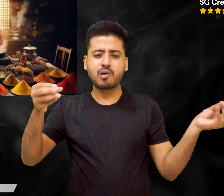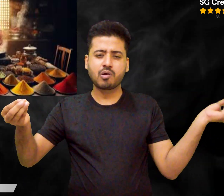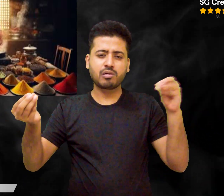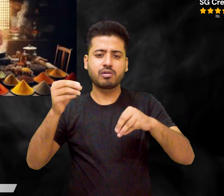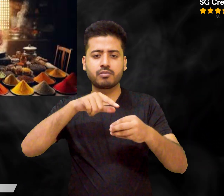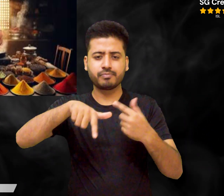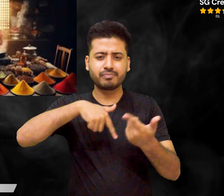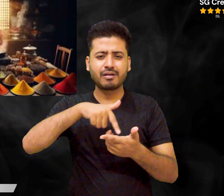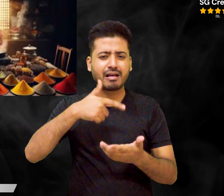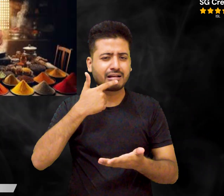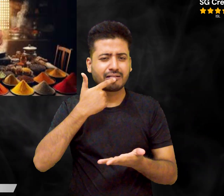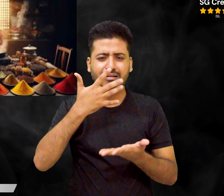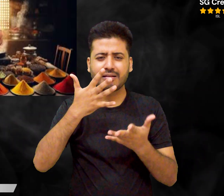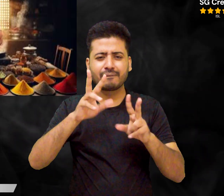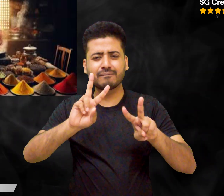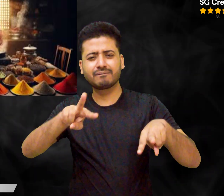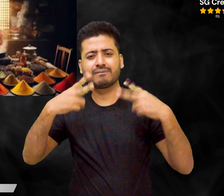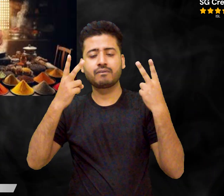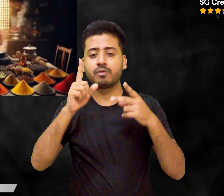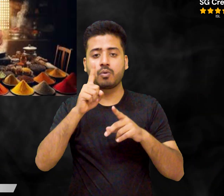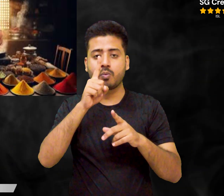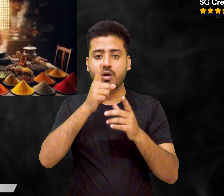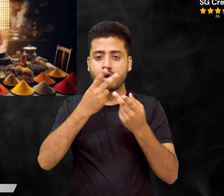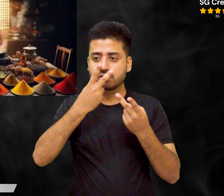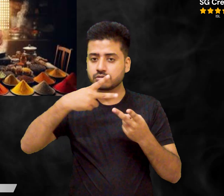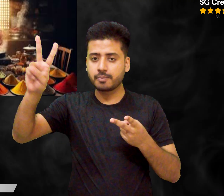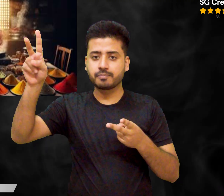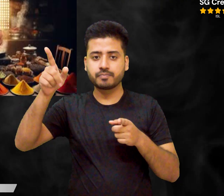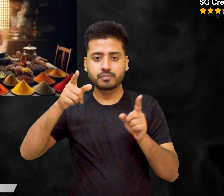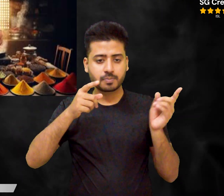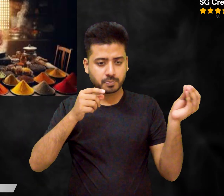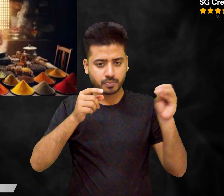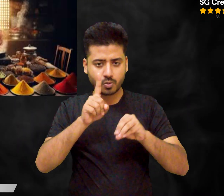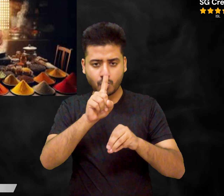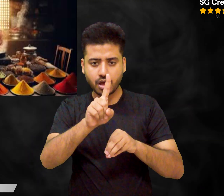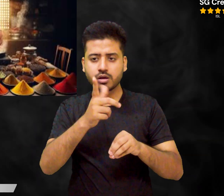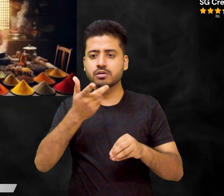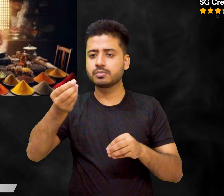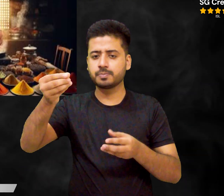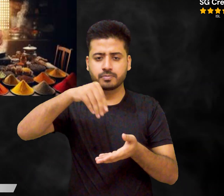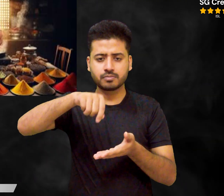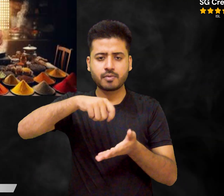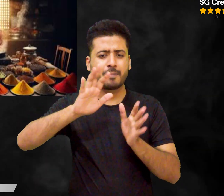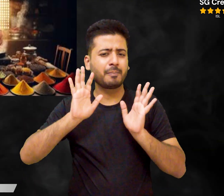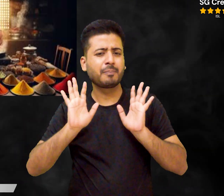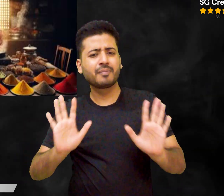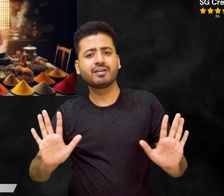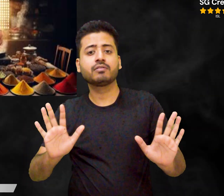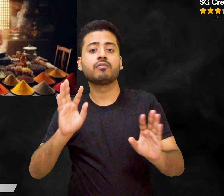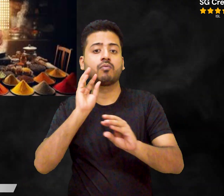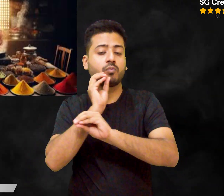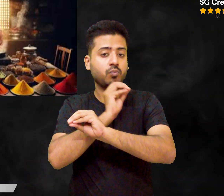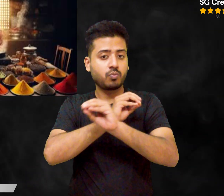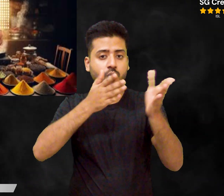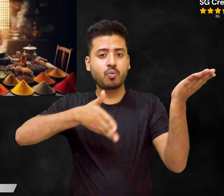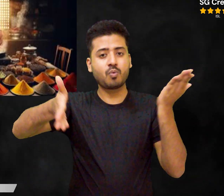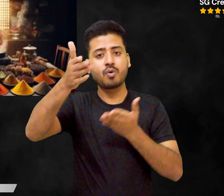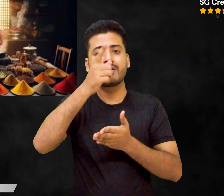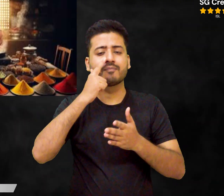blends like garam masala. Preparation techniques. Dry roasting. Dry roasting whole spices in a hot pan can intensify